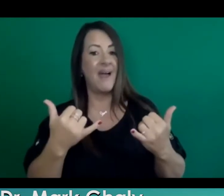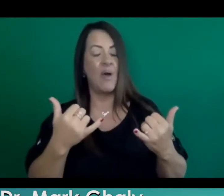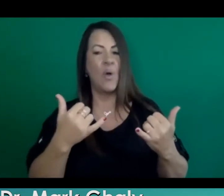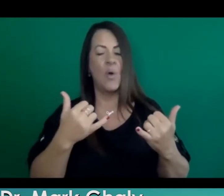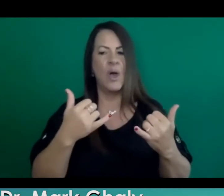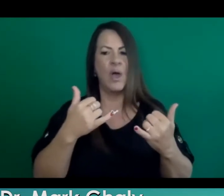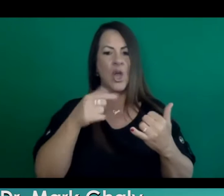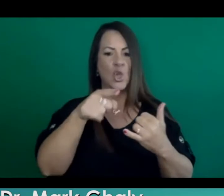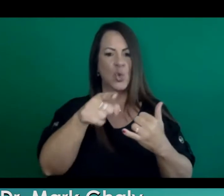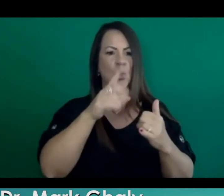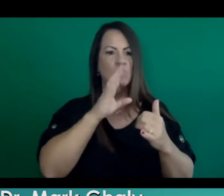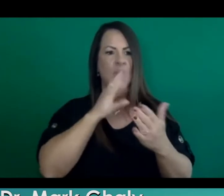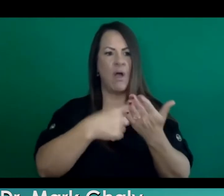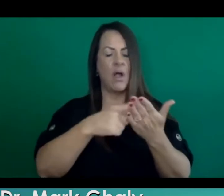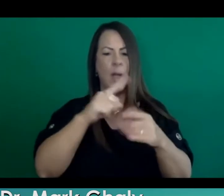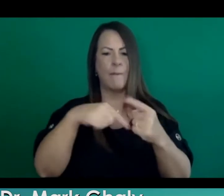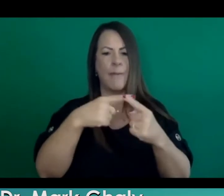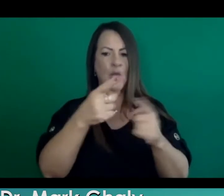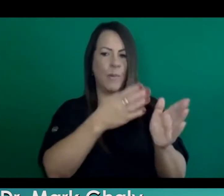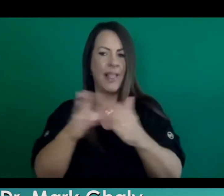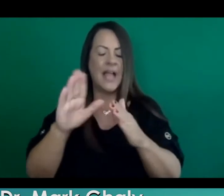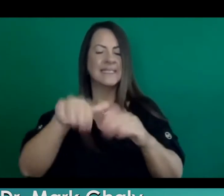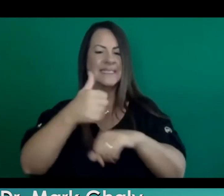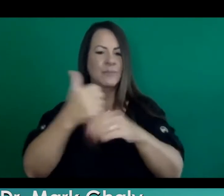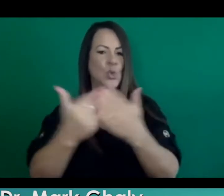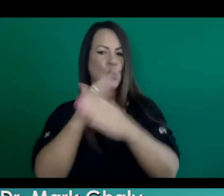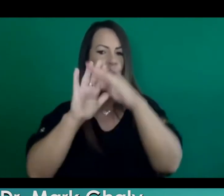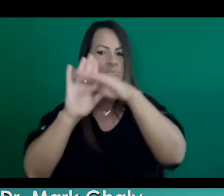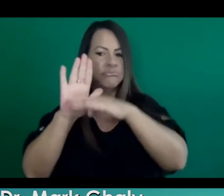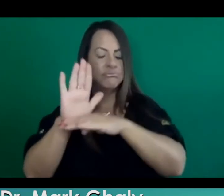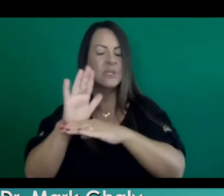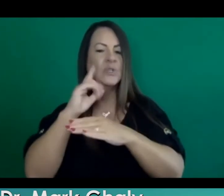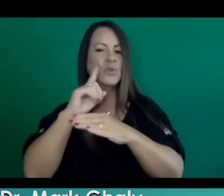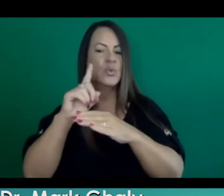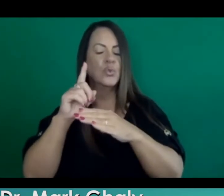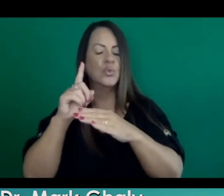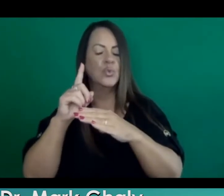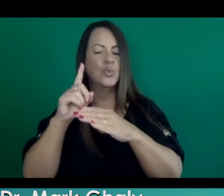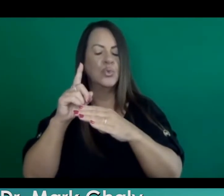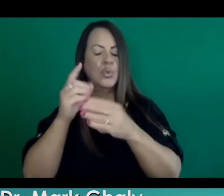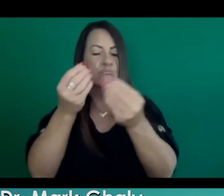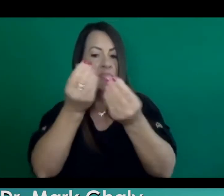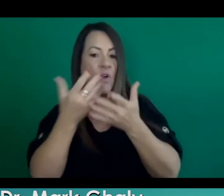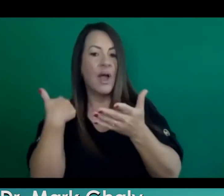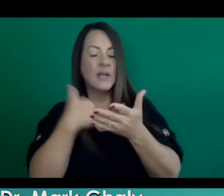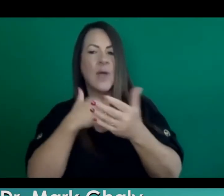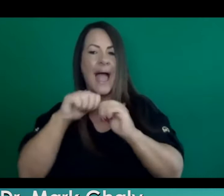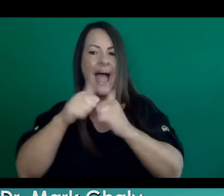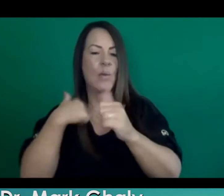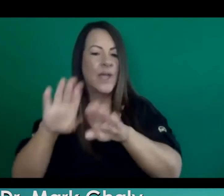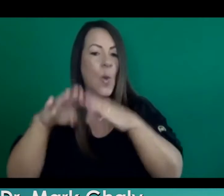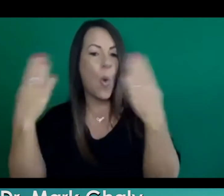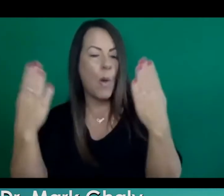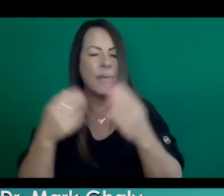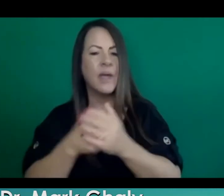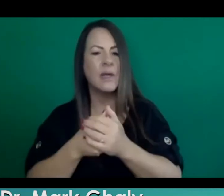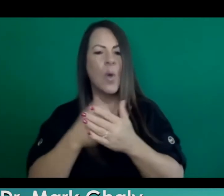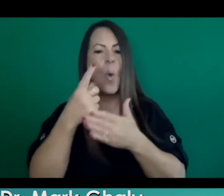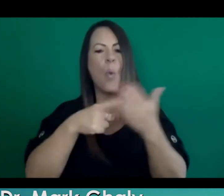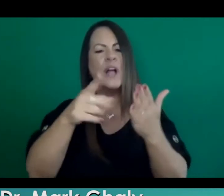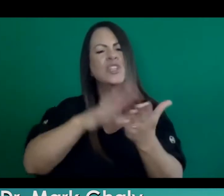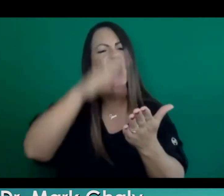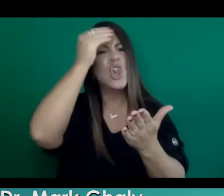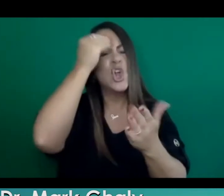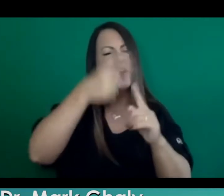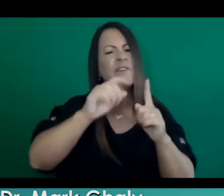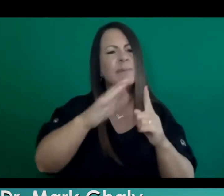guidelines again, what lessons have you taken since the first round of reopening that we're now applying to these new